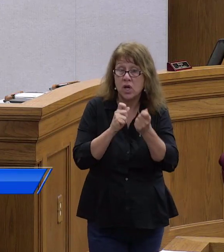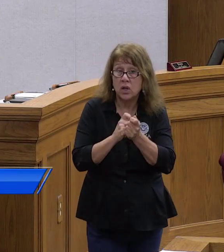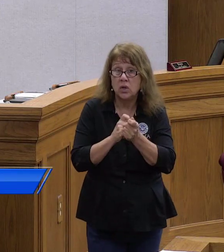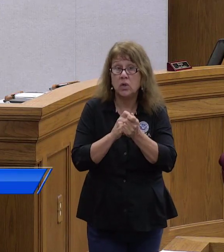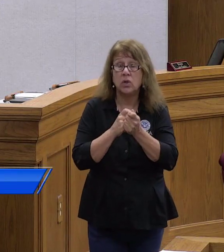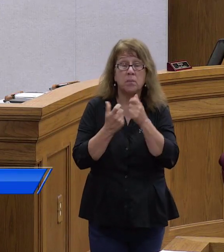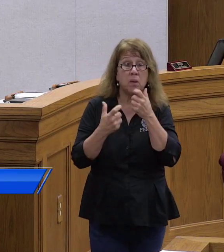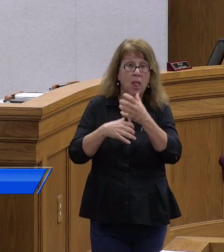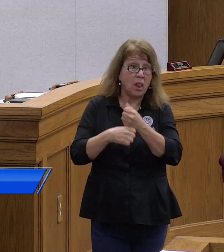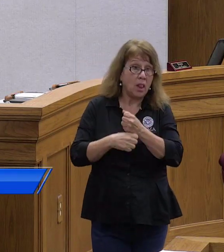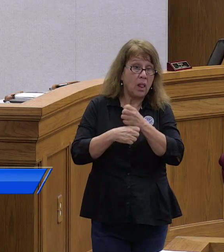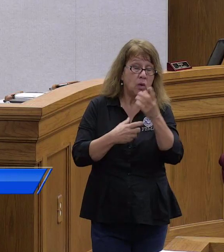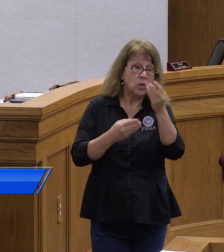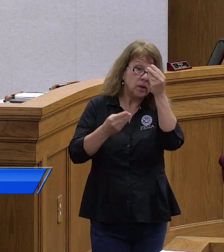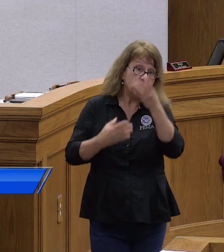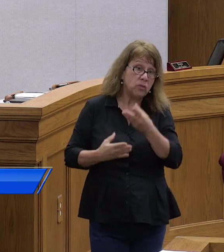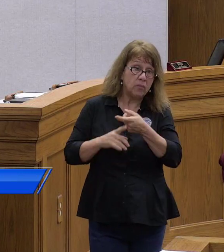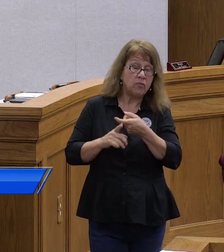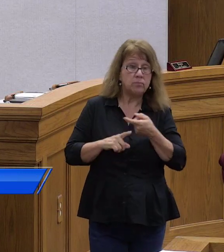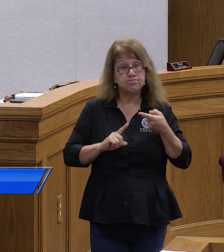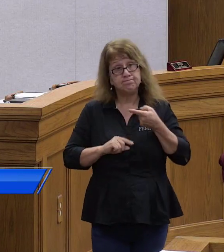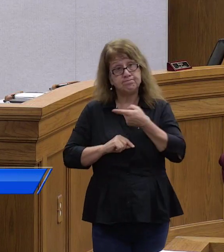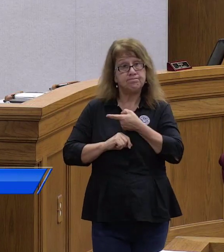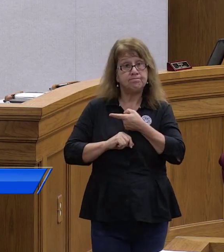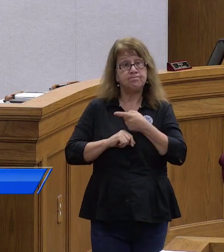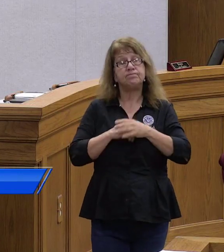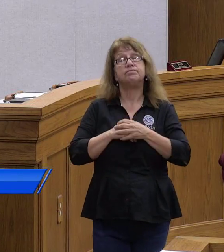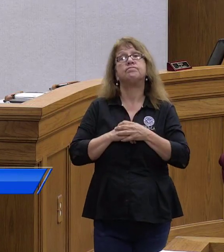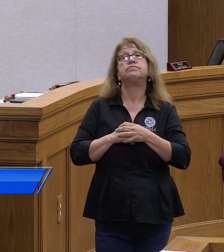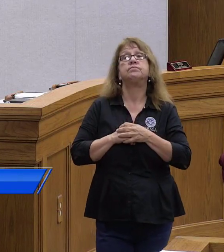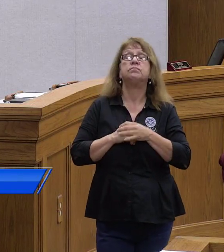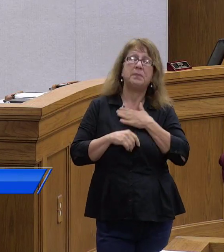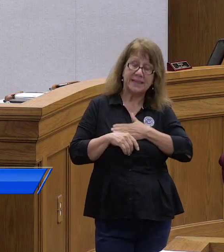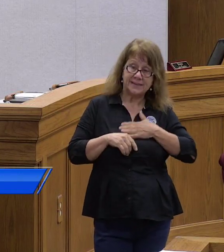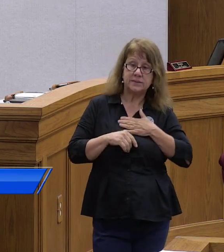not be receiving notices from us. We would like to encourage you to do so.